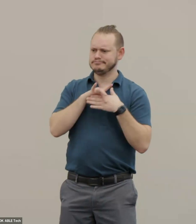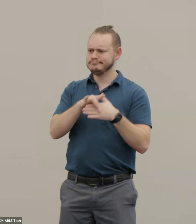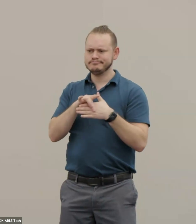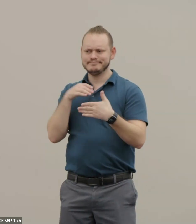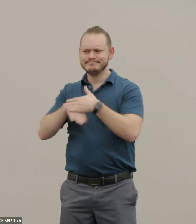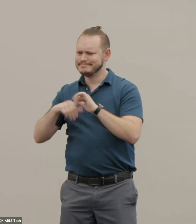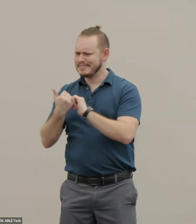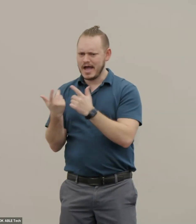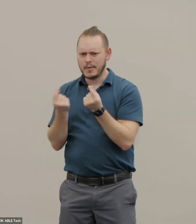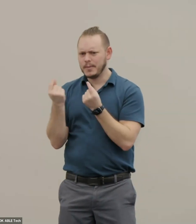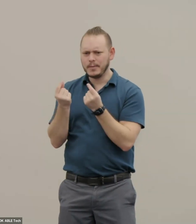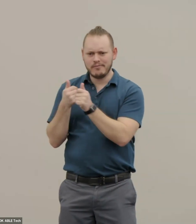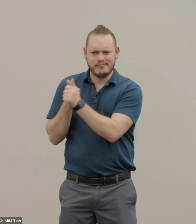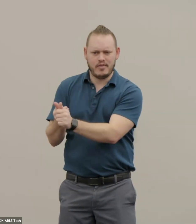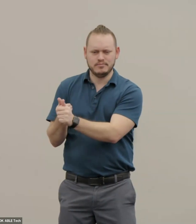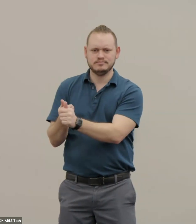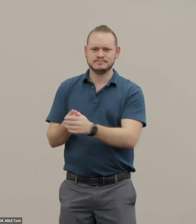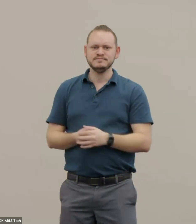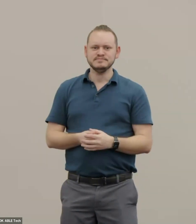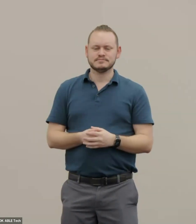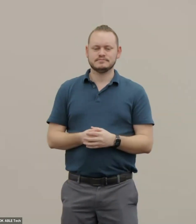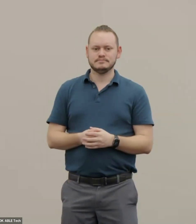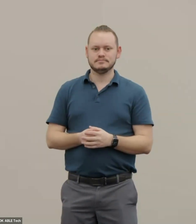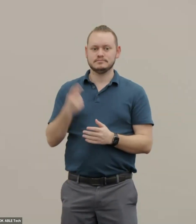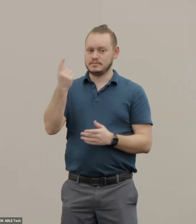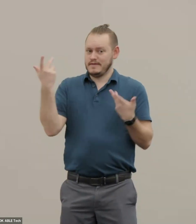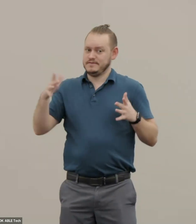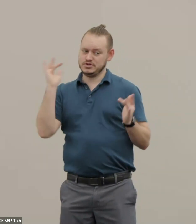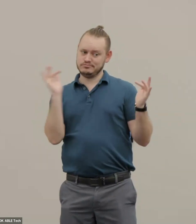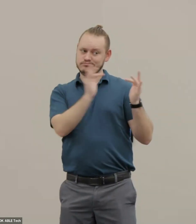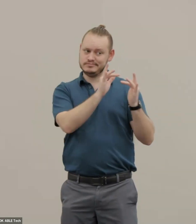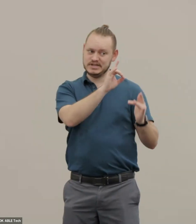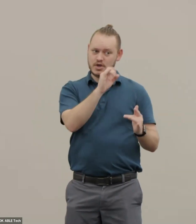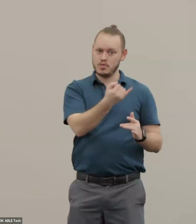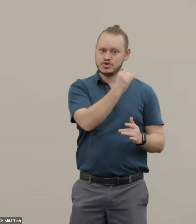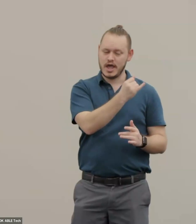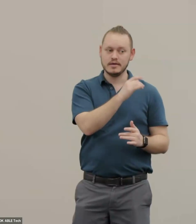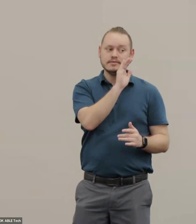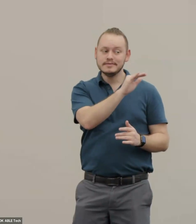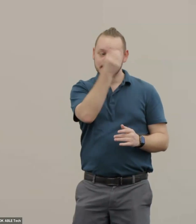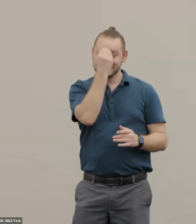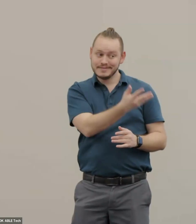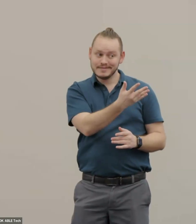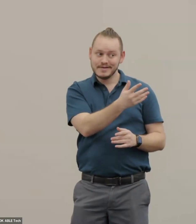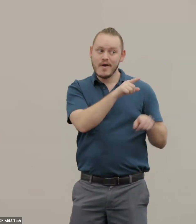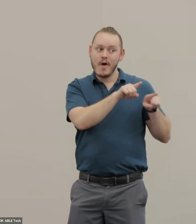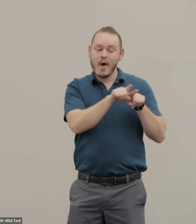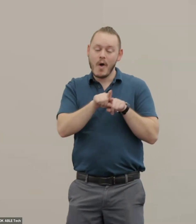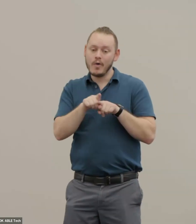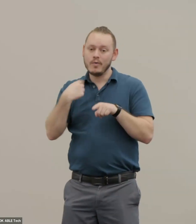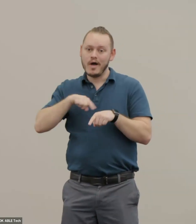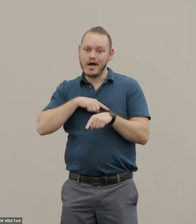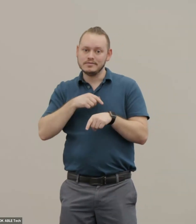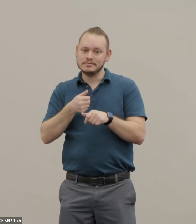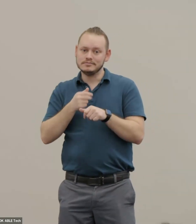And somebody did reach out to the DOJ and they said, hey, you should also allow us to